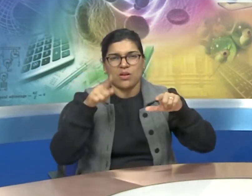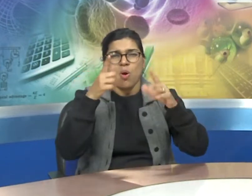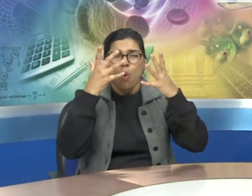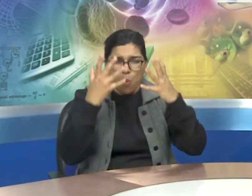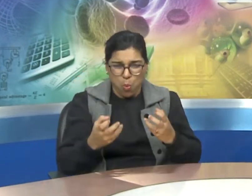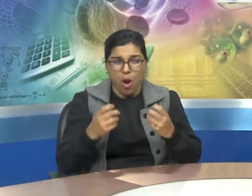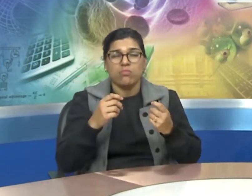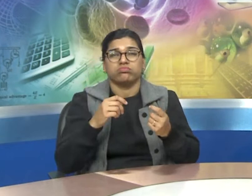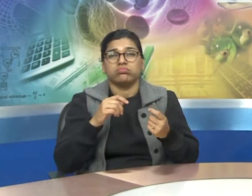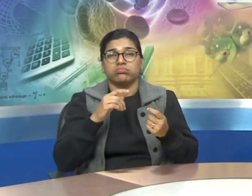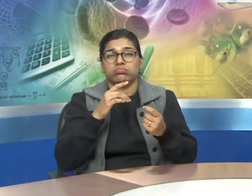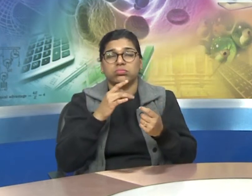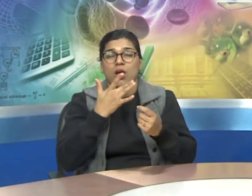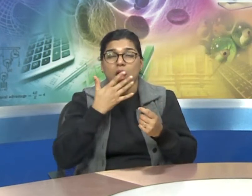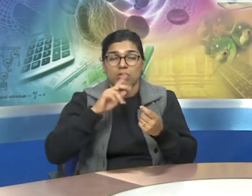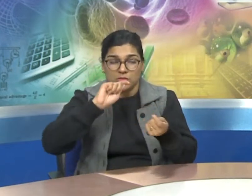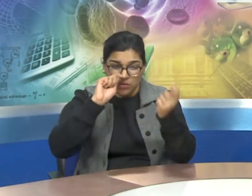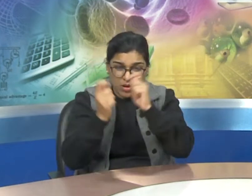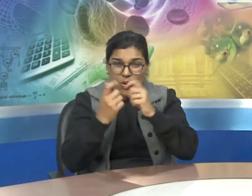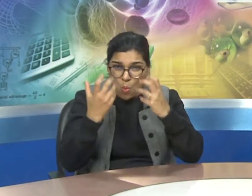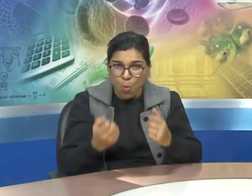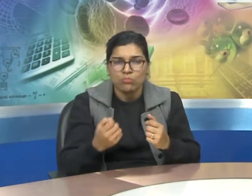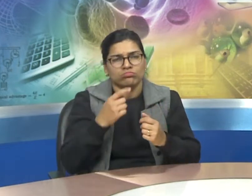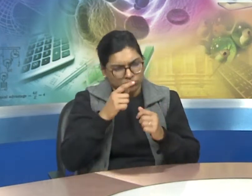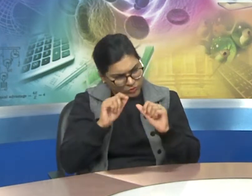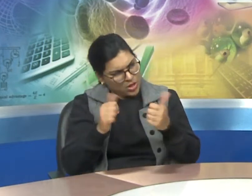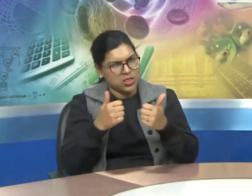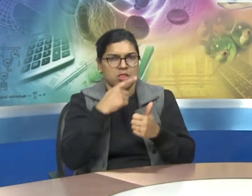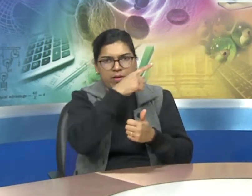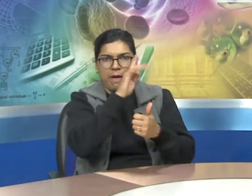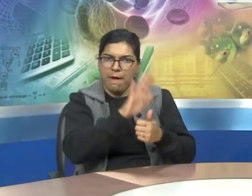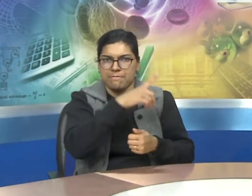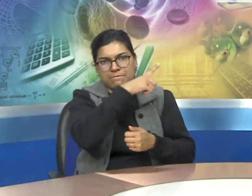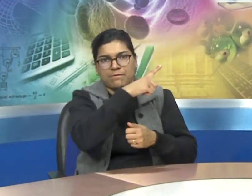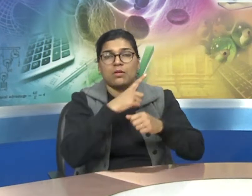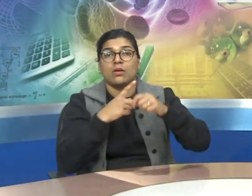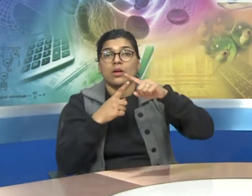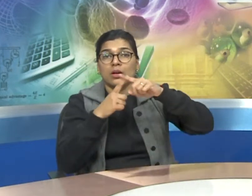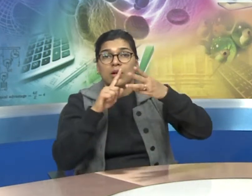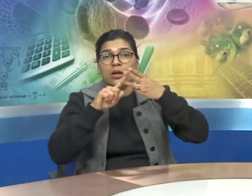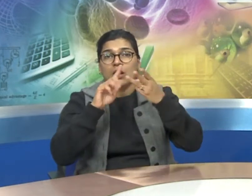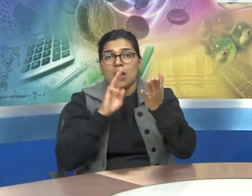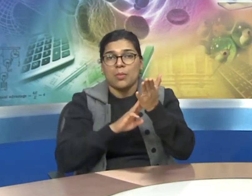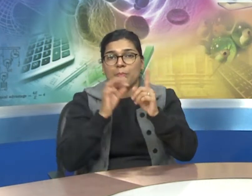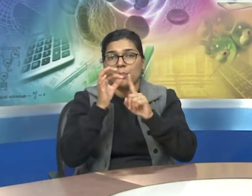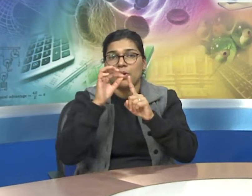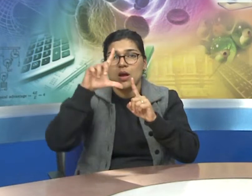And here on screen you can see the background color. If you want to change the background color,